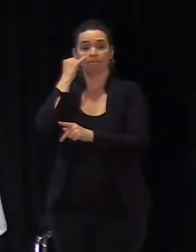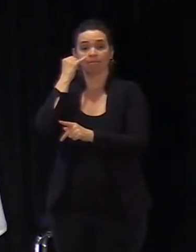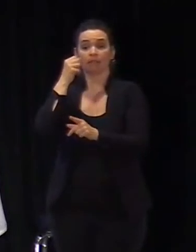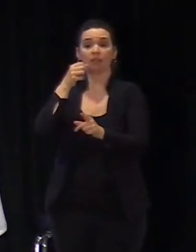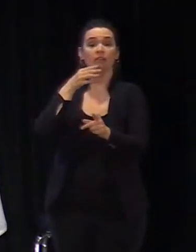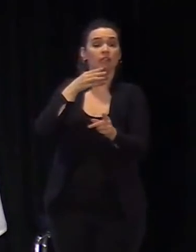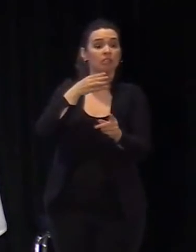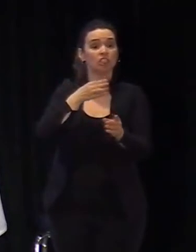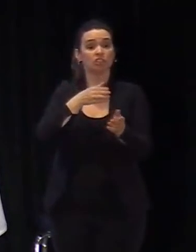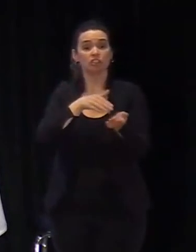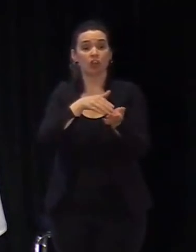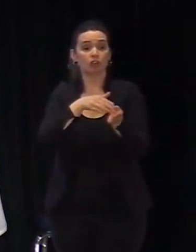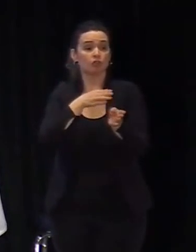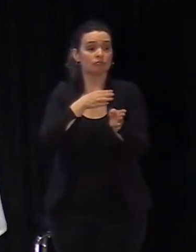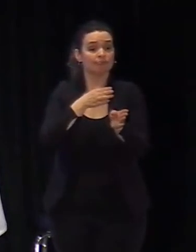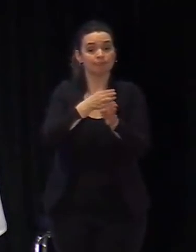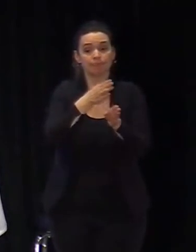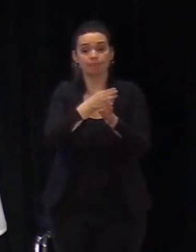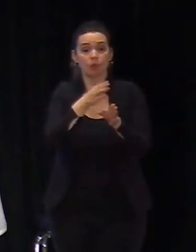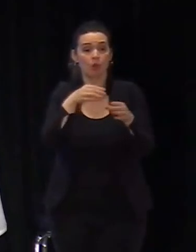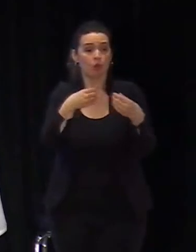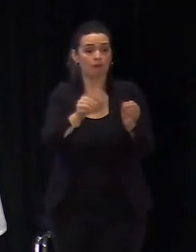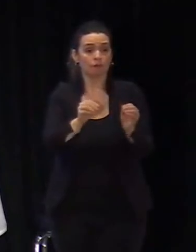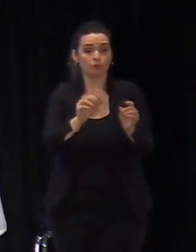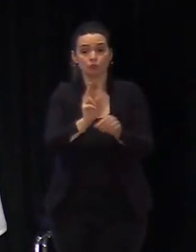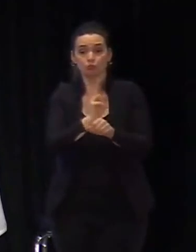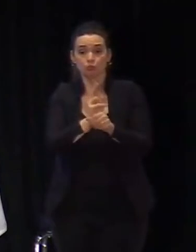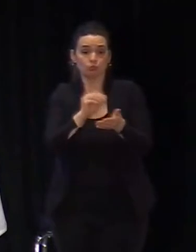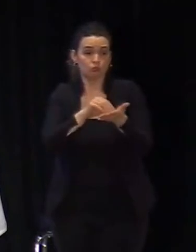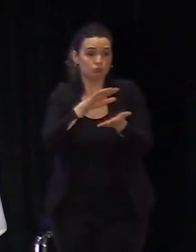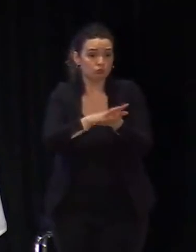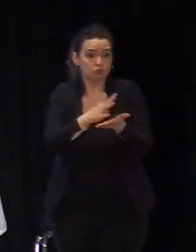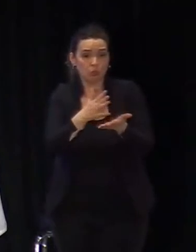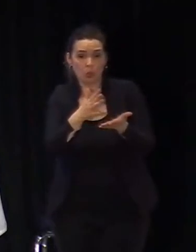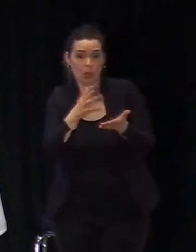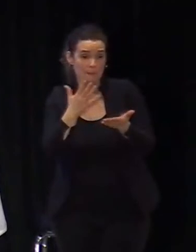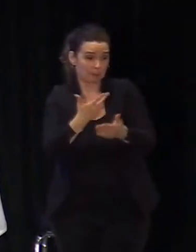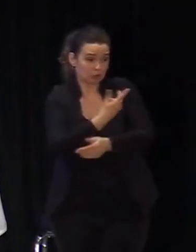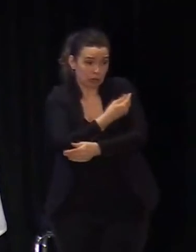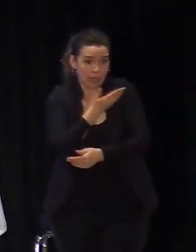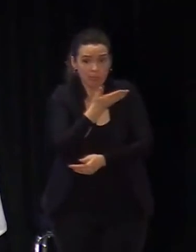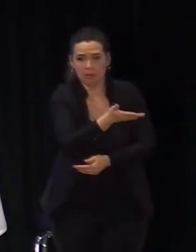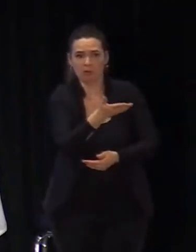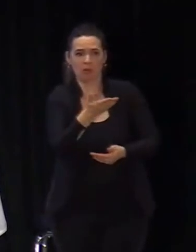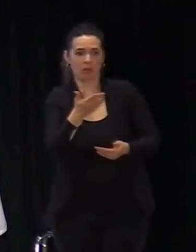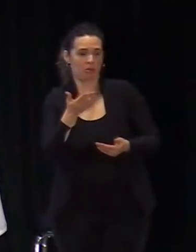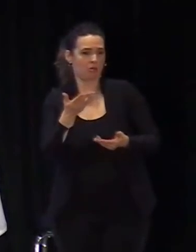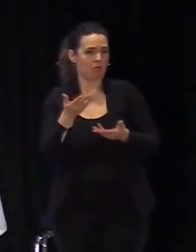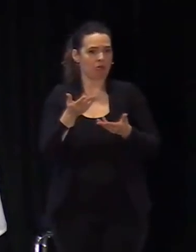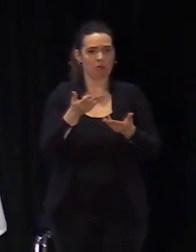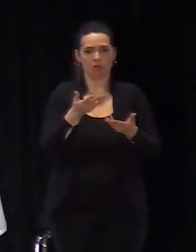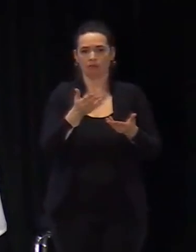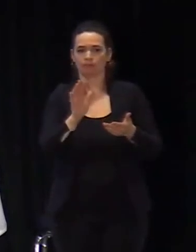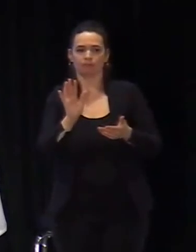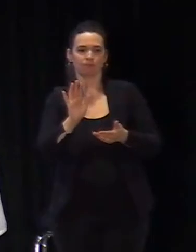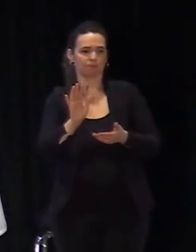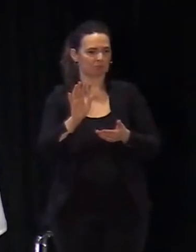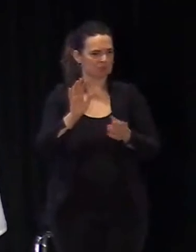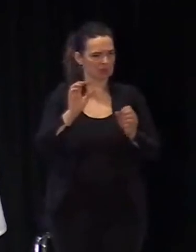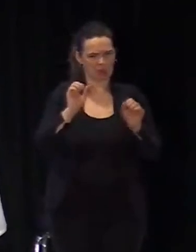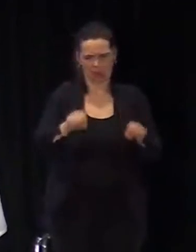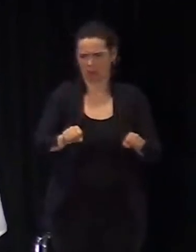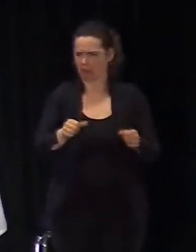health conditions. We're going to use doctors' offices for intelligence 100%. Whether to maybe